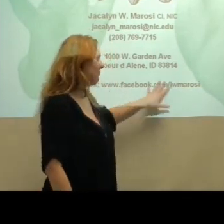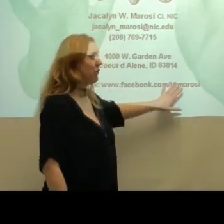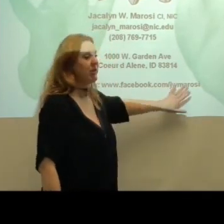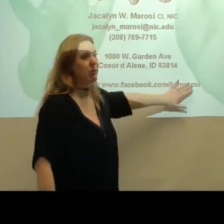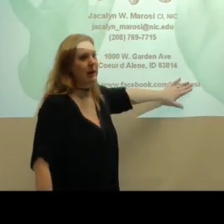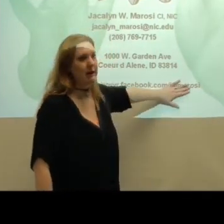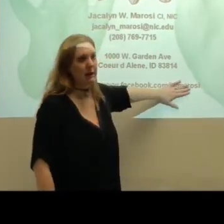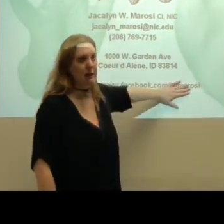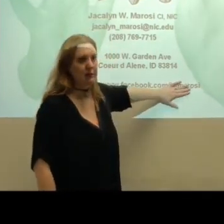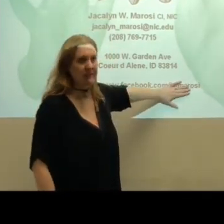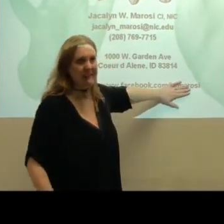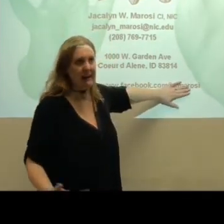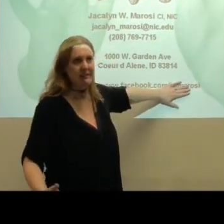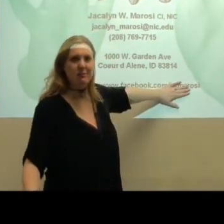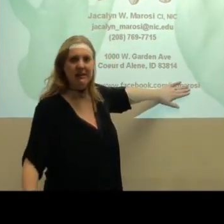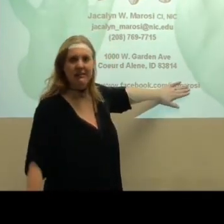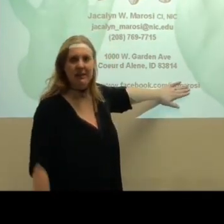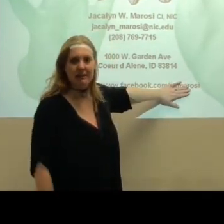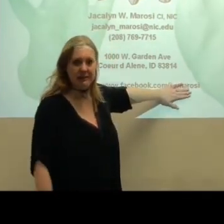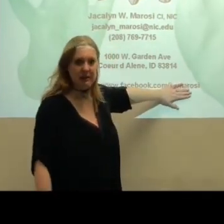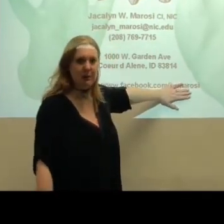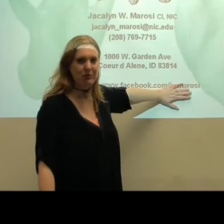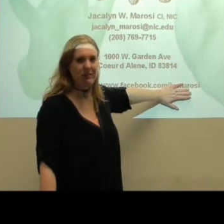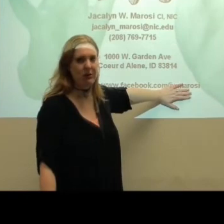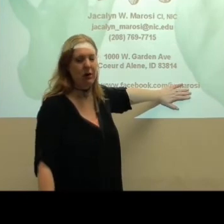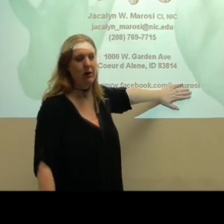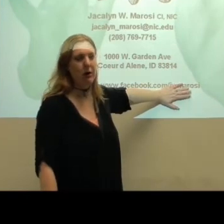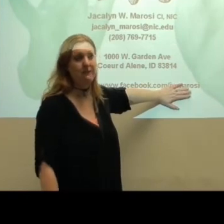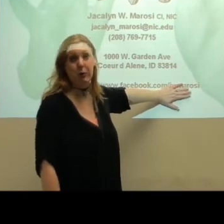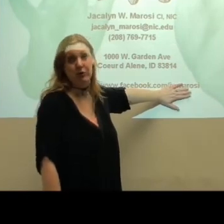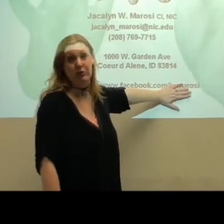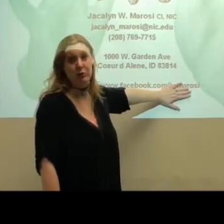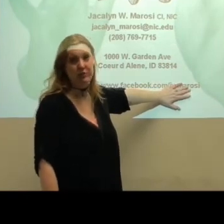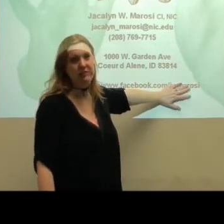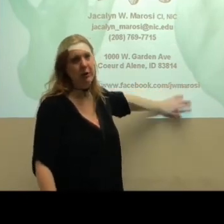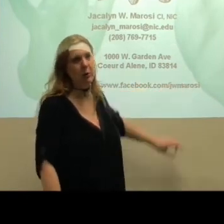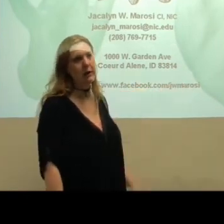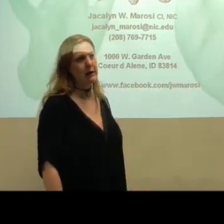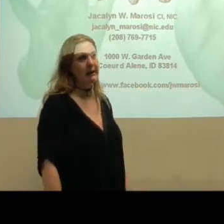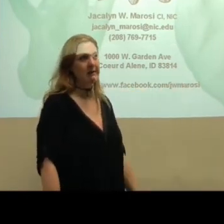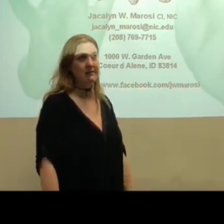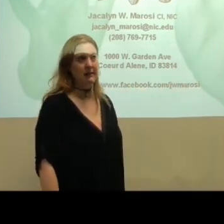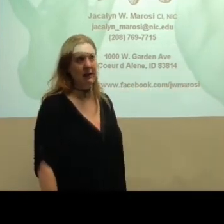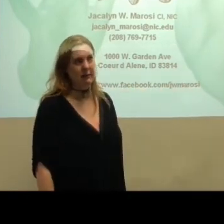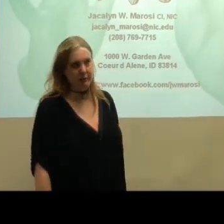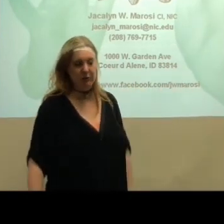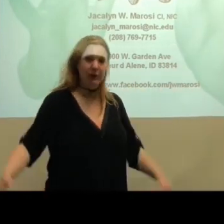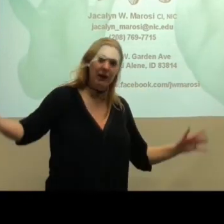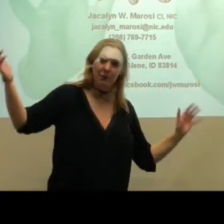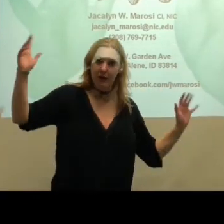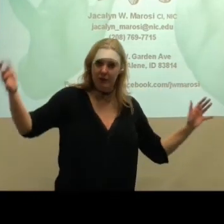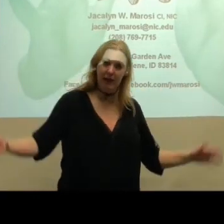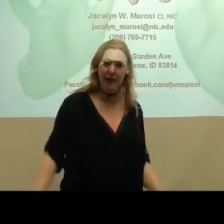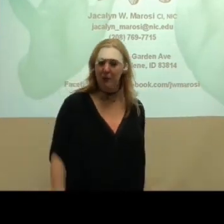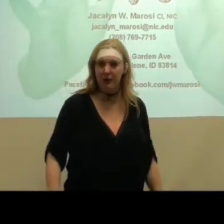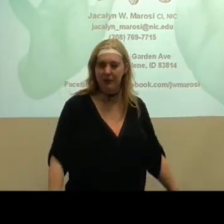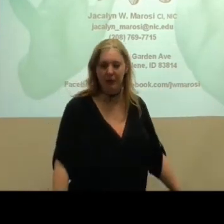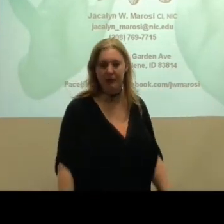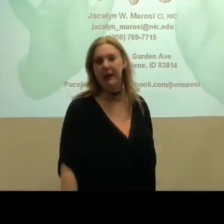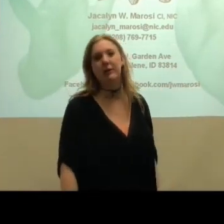most of what the status updates and the things I post here are for students. So it's, don't forget about lab on Thursday or